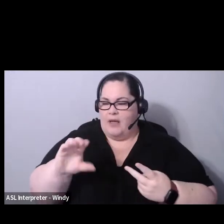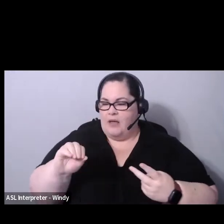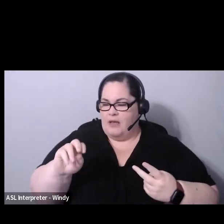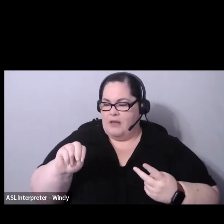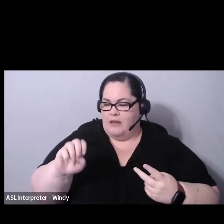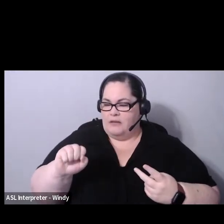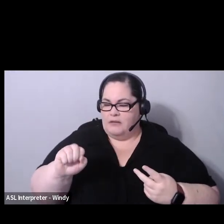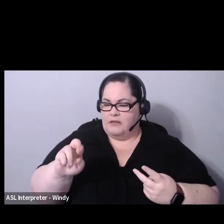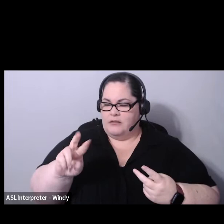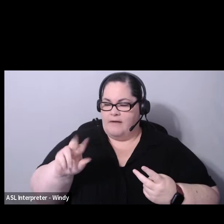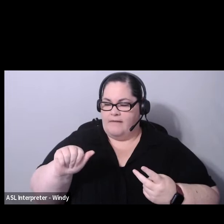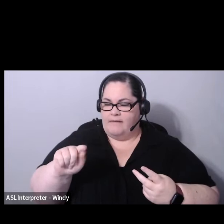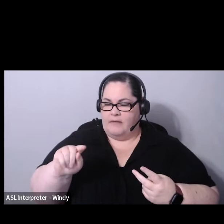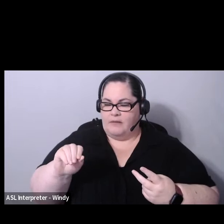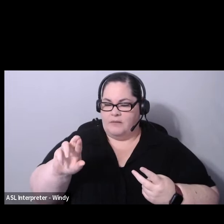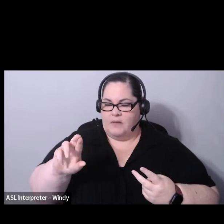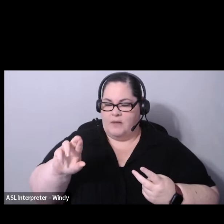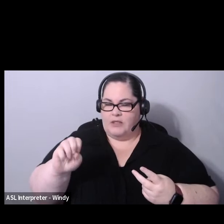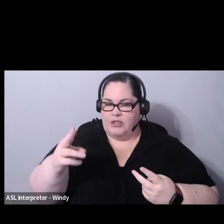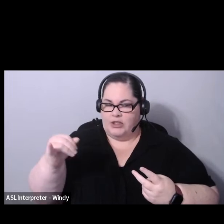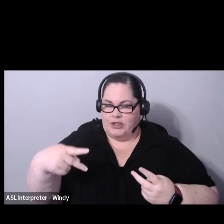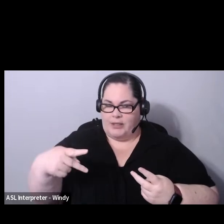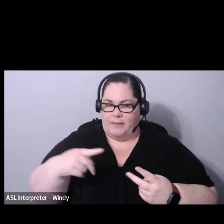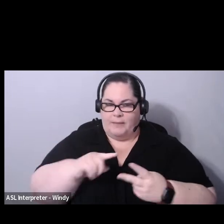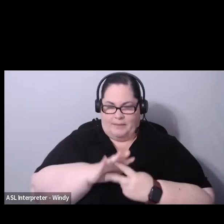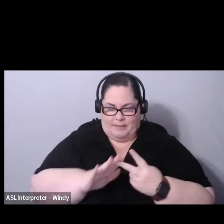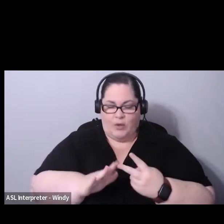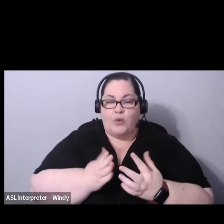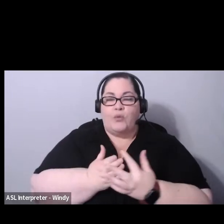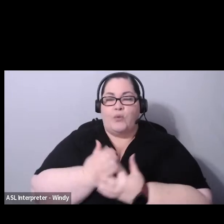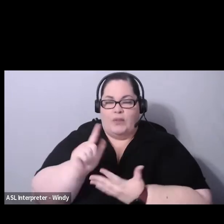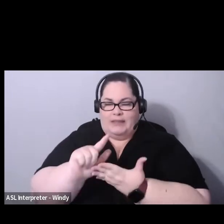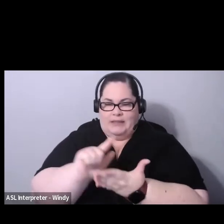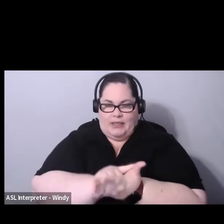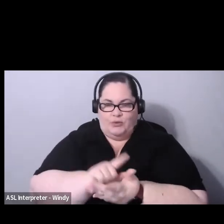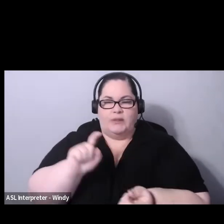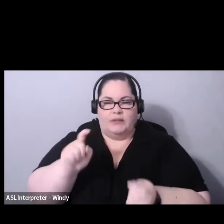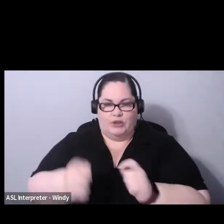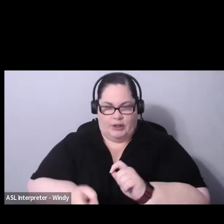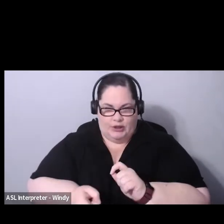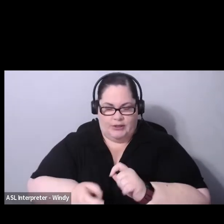conservatorship through statutory changes.